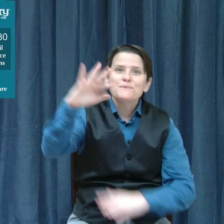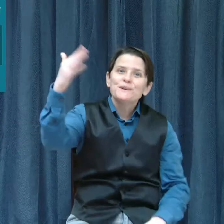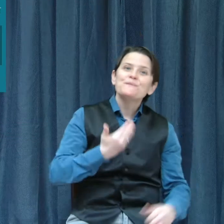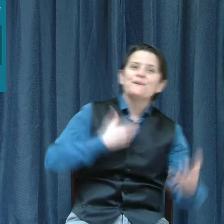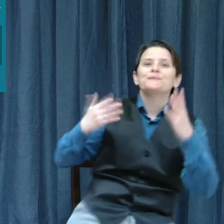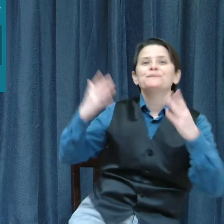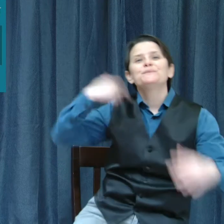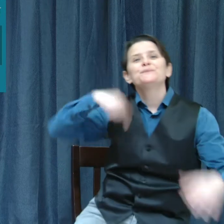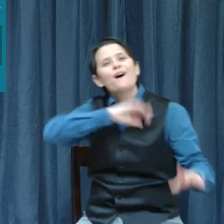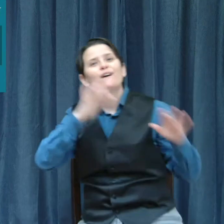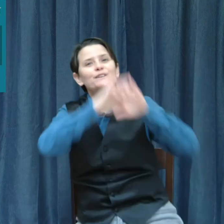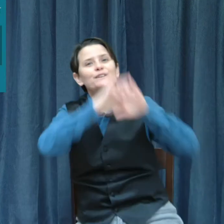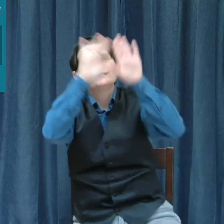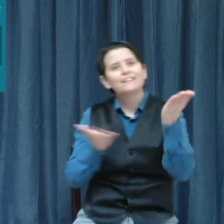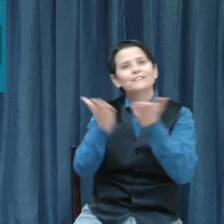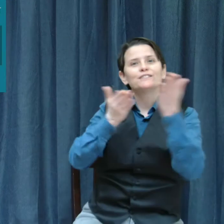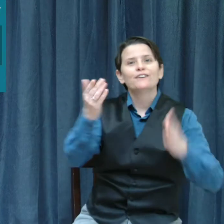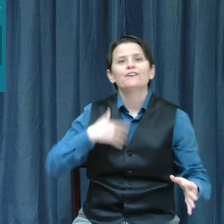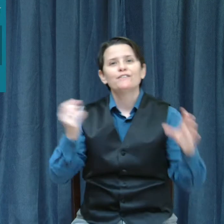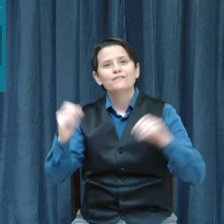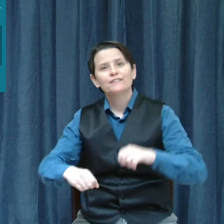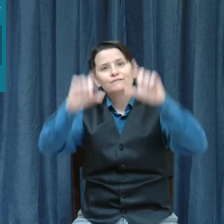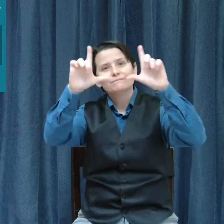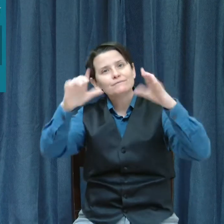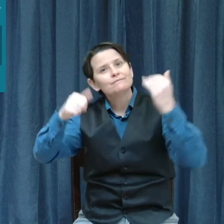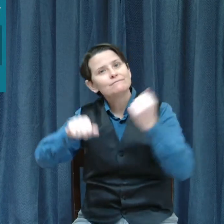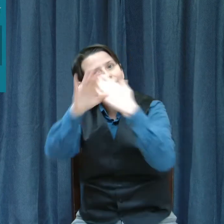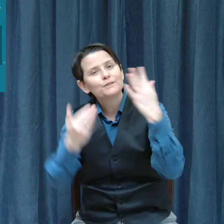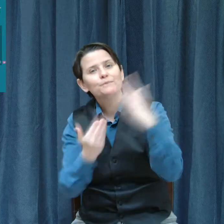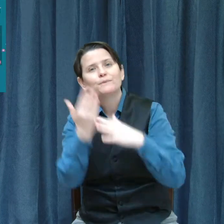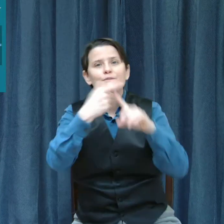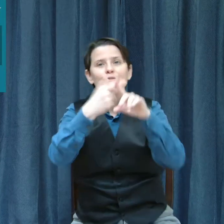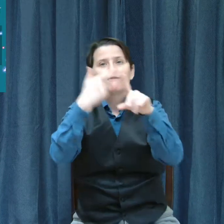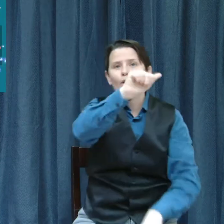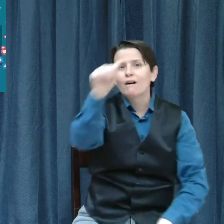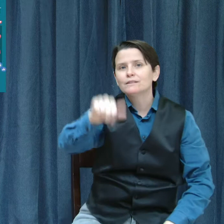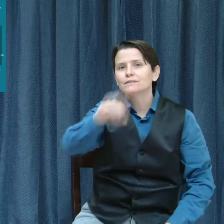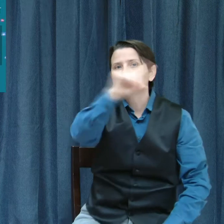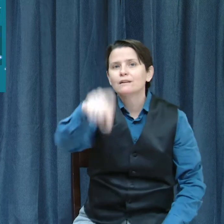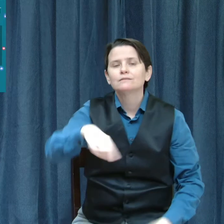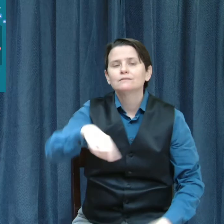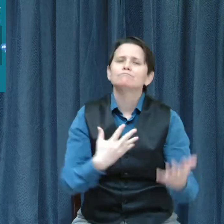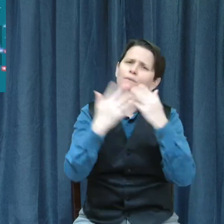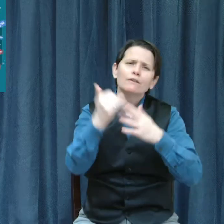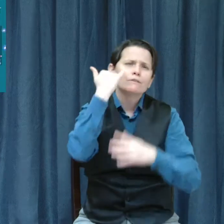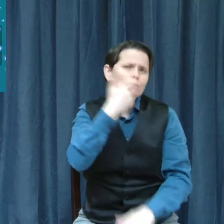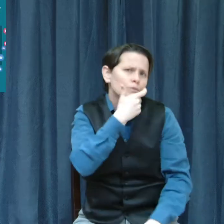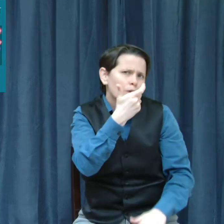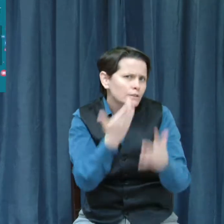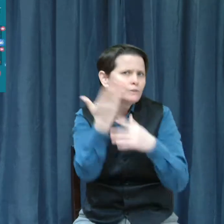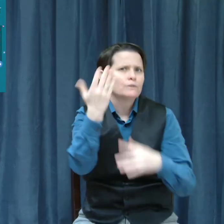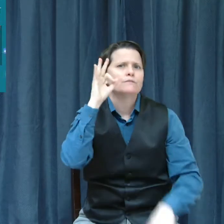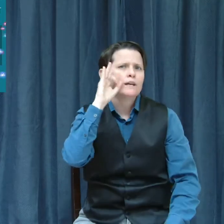that you are here with us. Whether you're watching on Facebook or YouTube, please take a moment to say hello to all of your